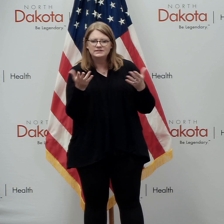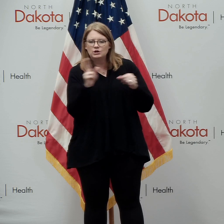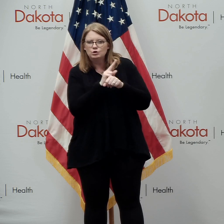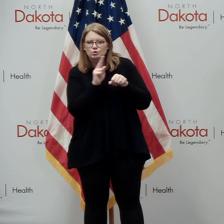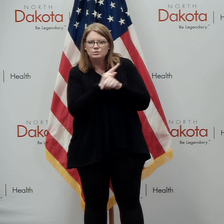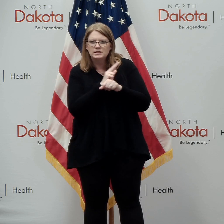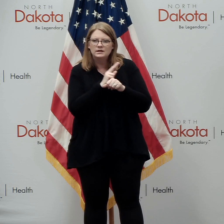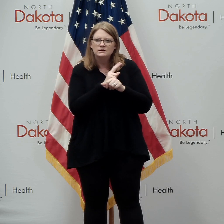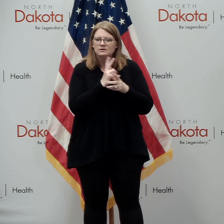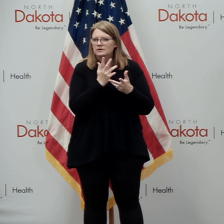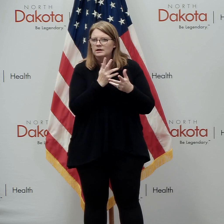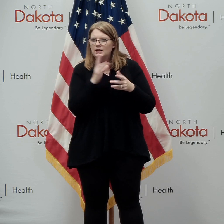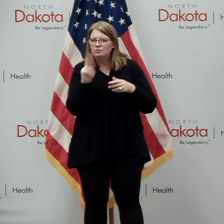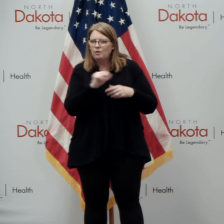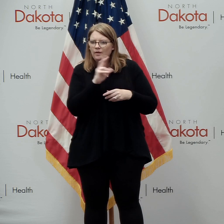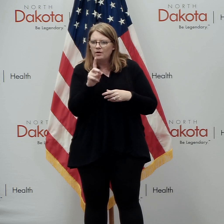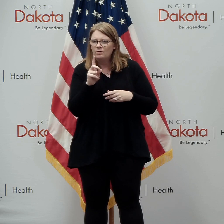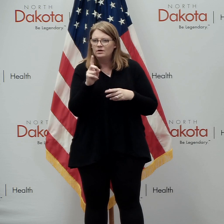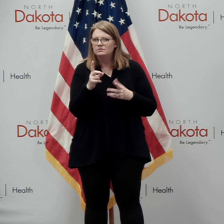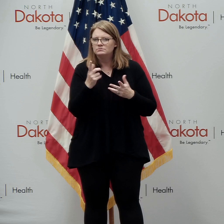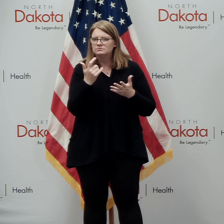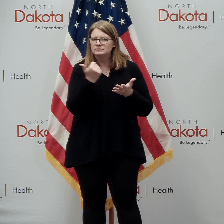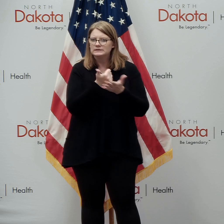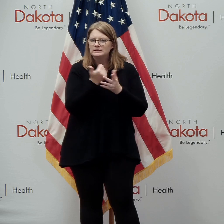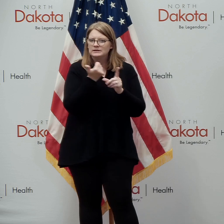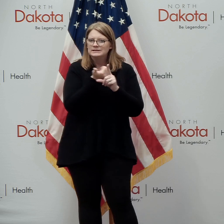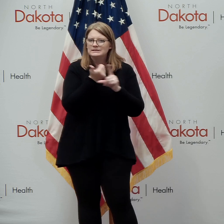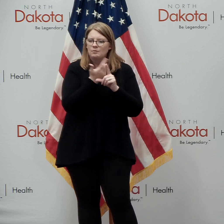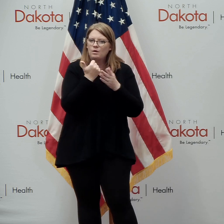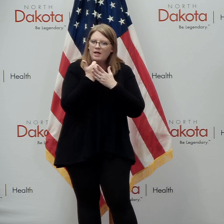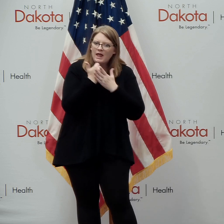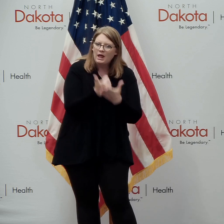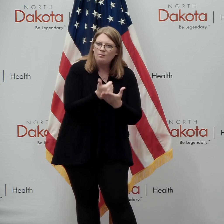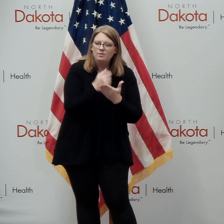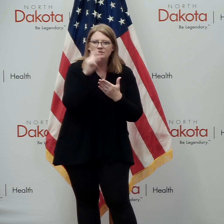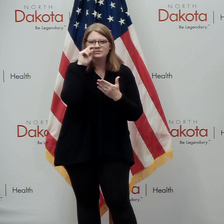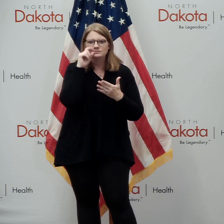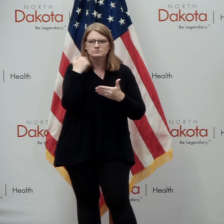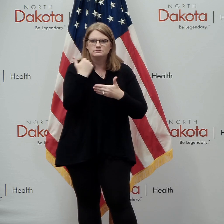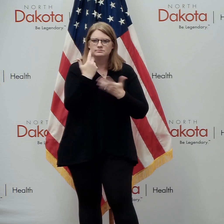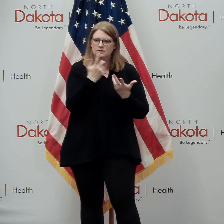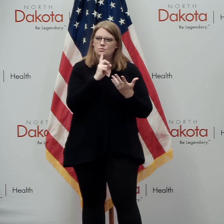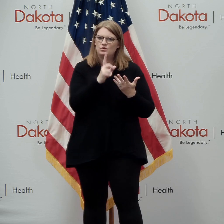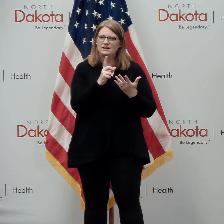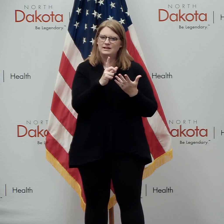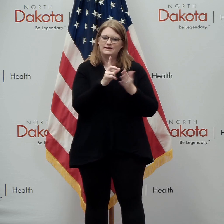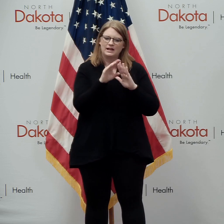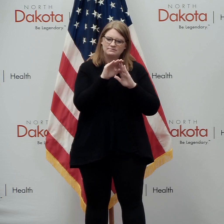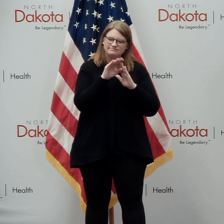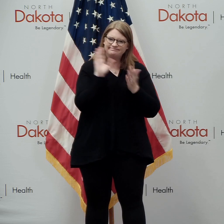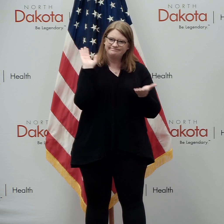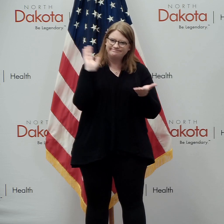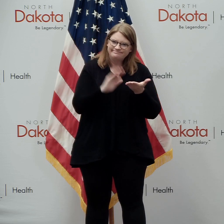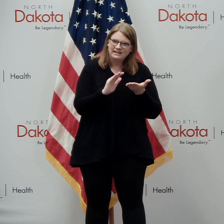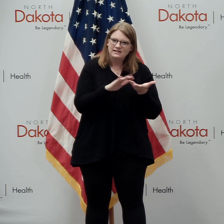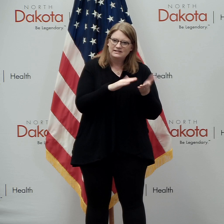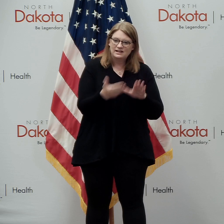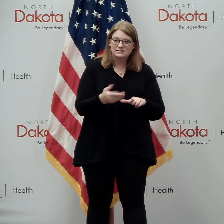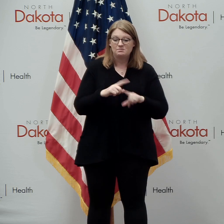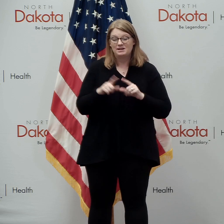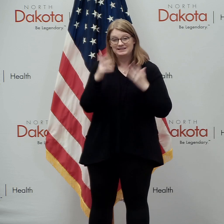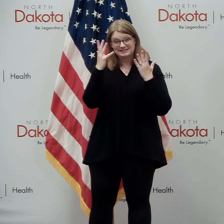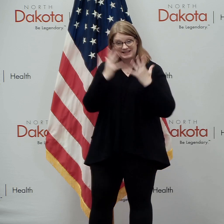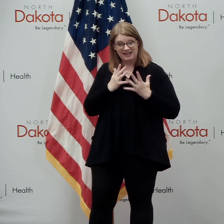in North Dakota, which is again helping drive down the fatality rate nationally. But sadly, even with those